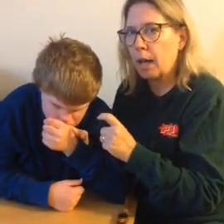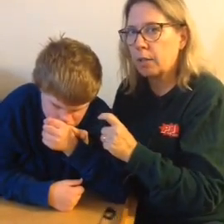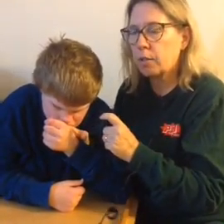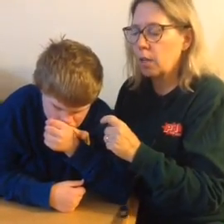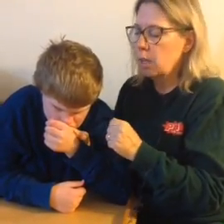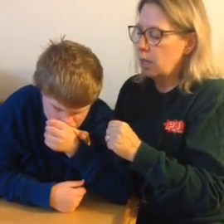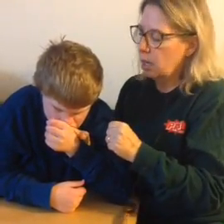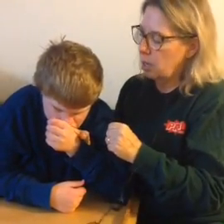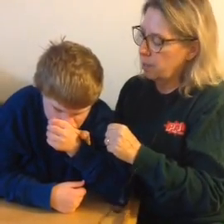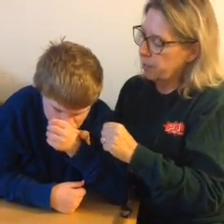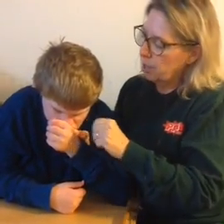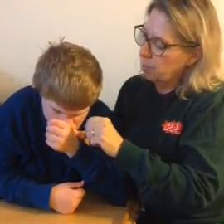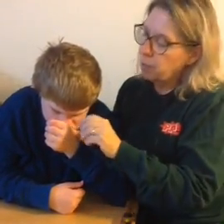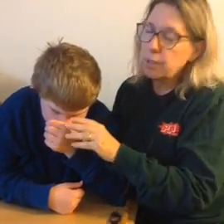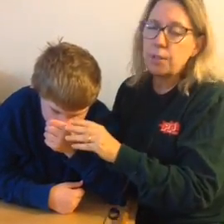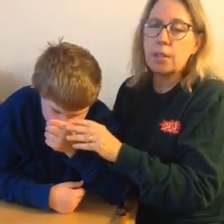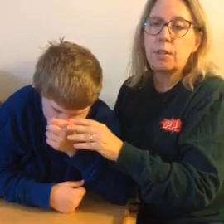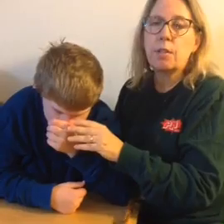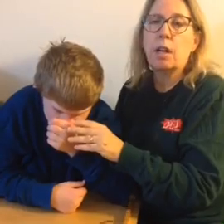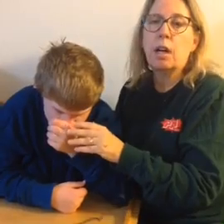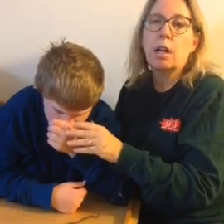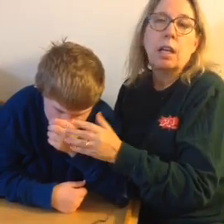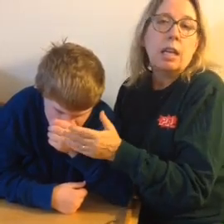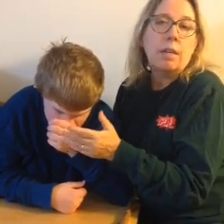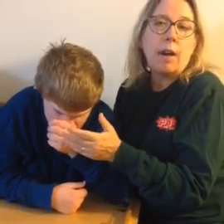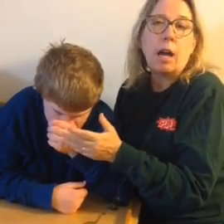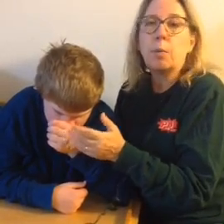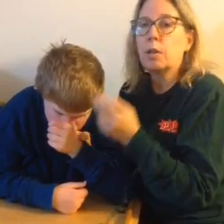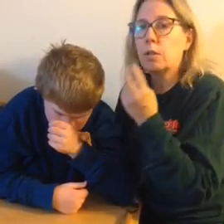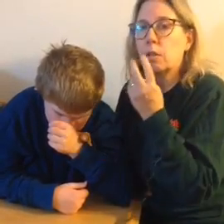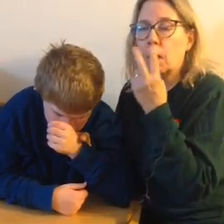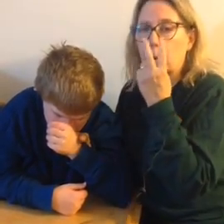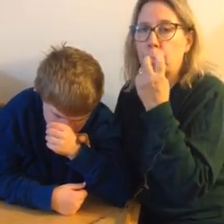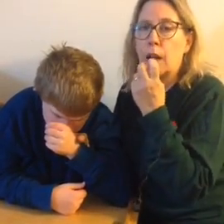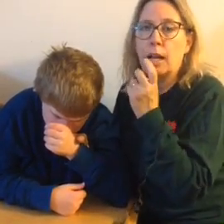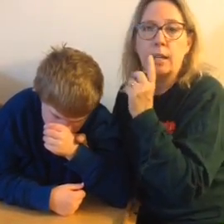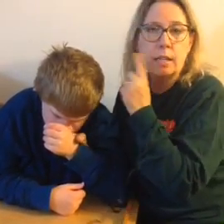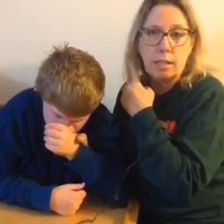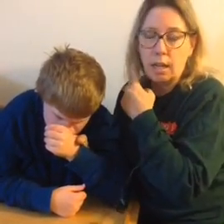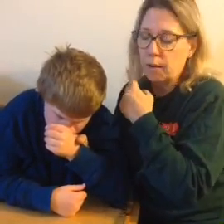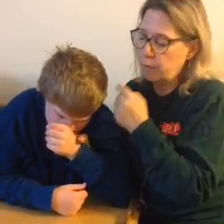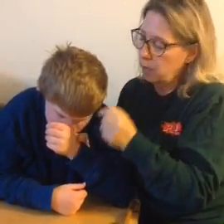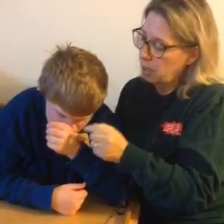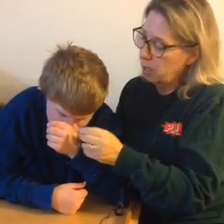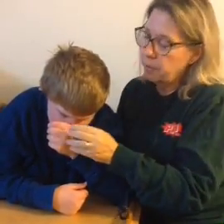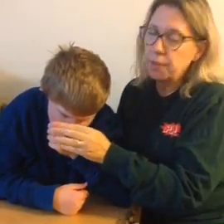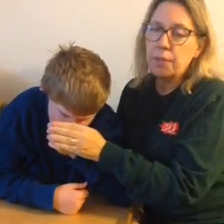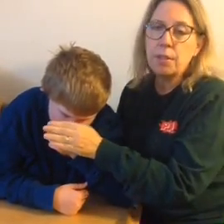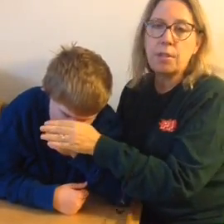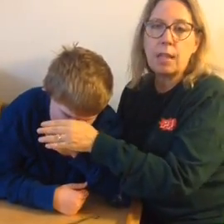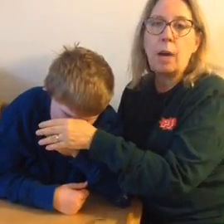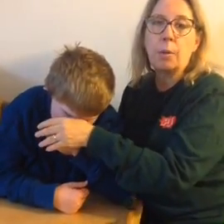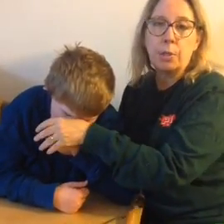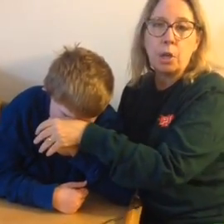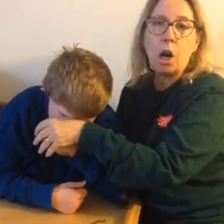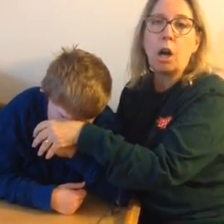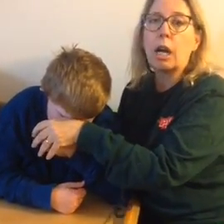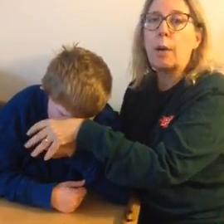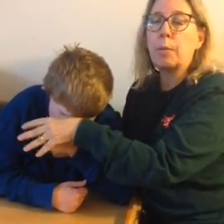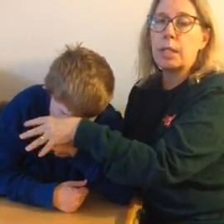Max. For instance, if I was blind and deaf, then this is how we would talk. I would place